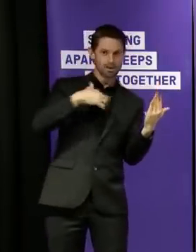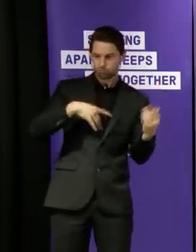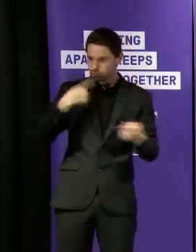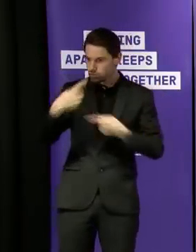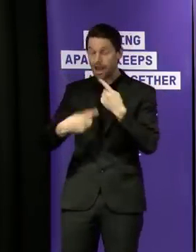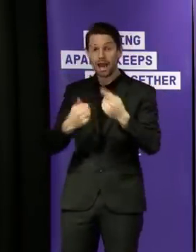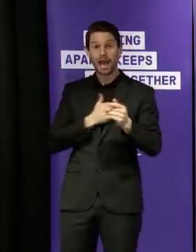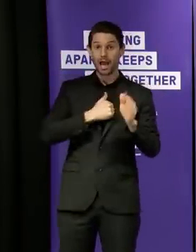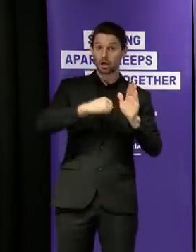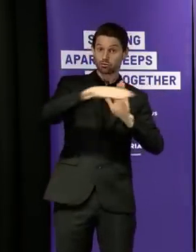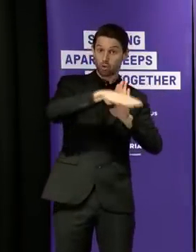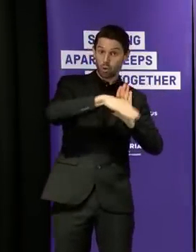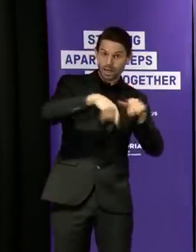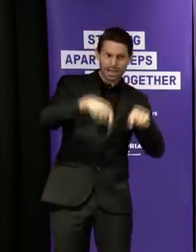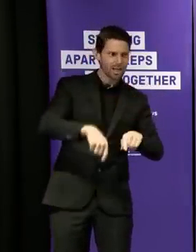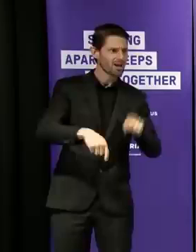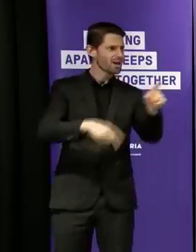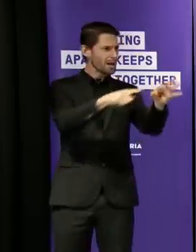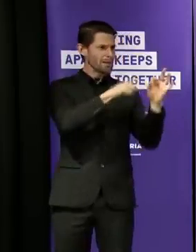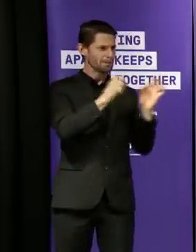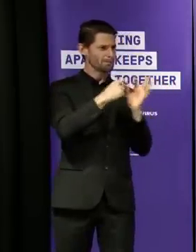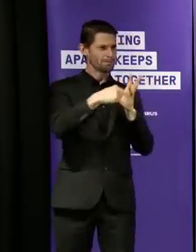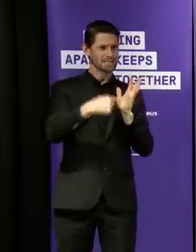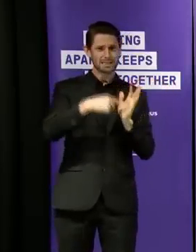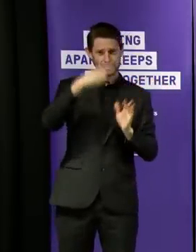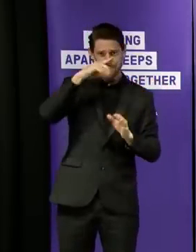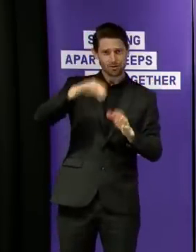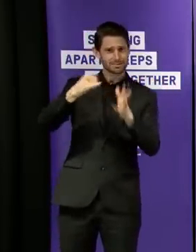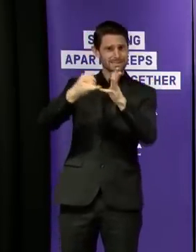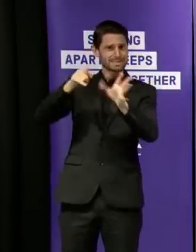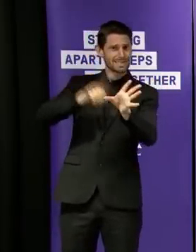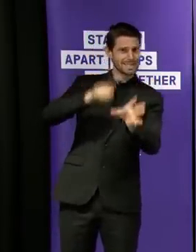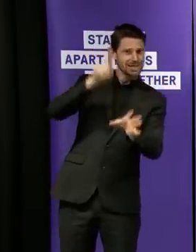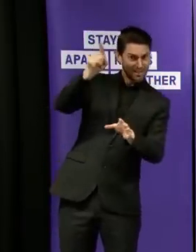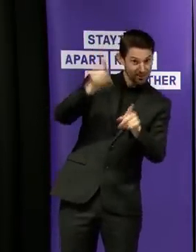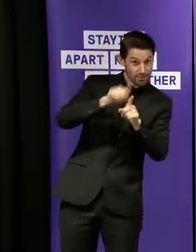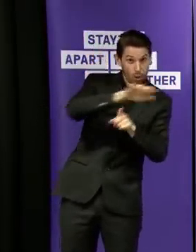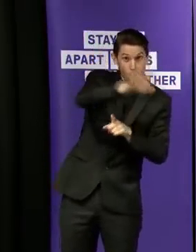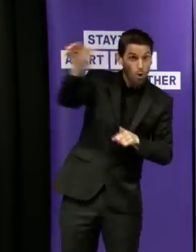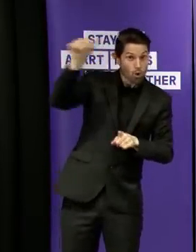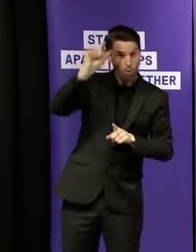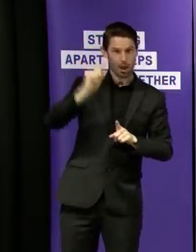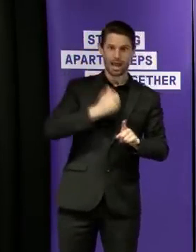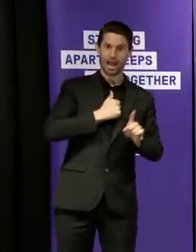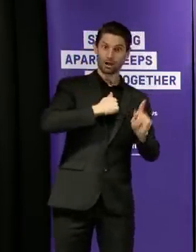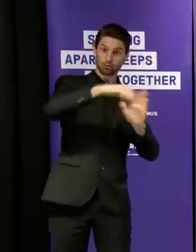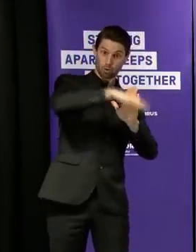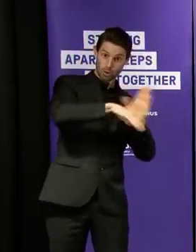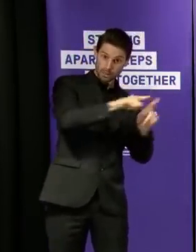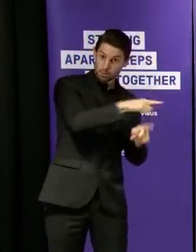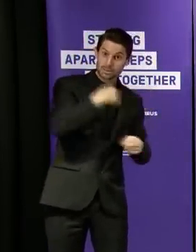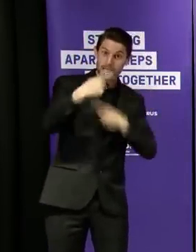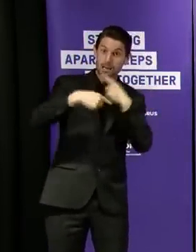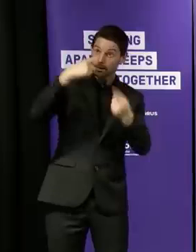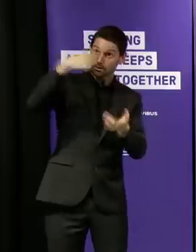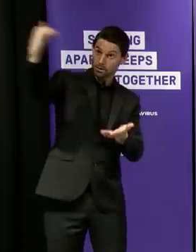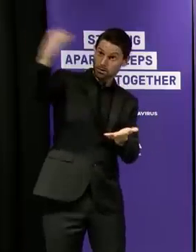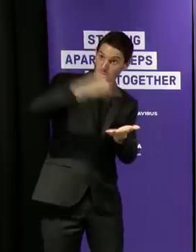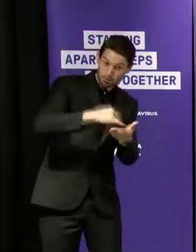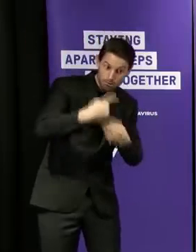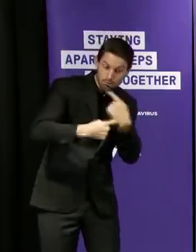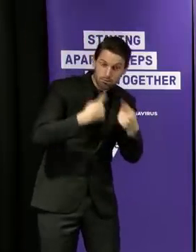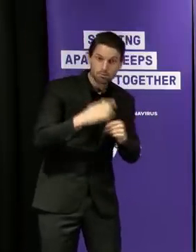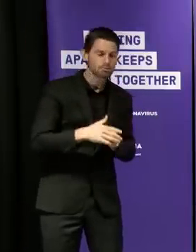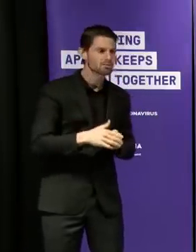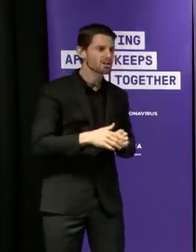rules are? But how's someone from Sydney to know? What's the difference? There's more cases in Sydney than there are in New Zealand, so what's the problem? Yes, but Lundy, they